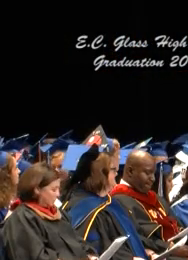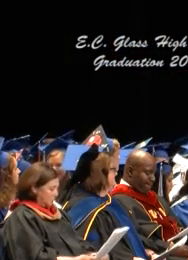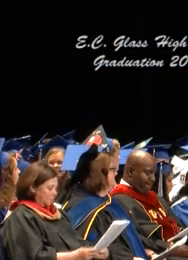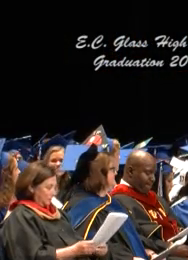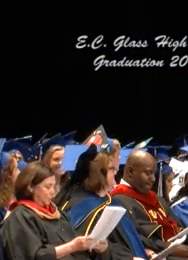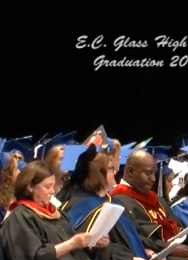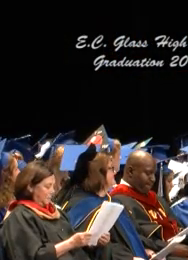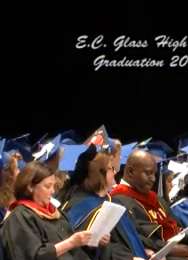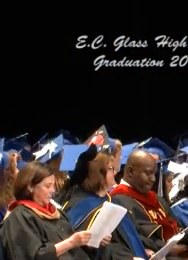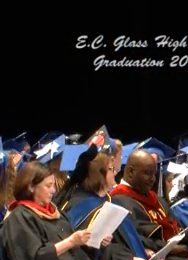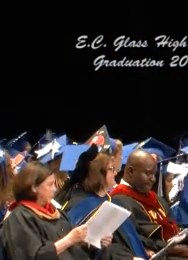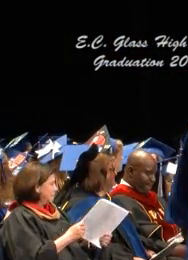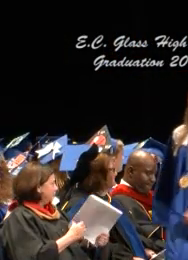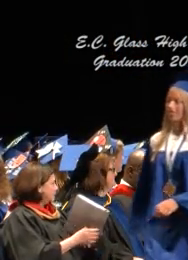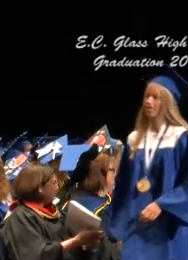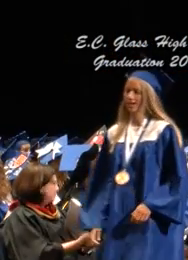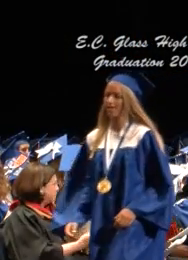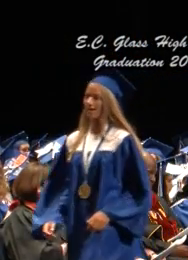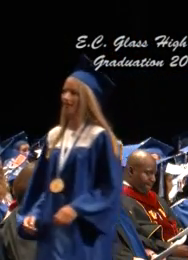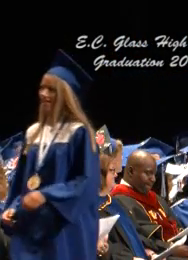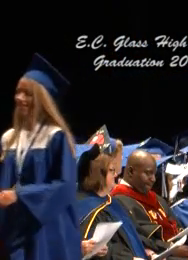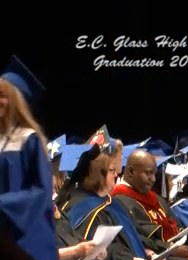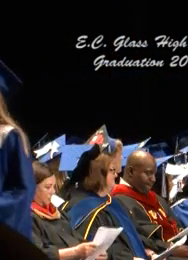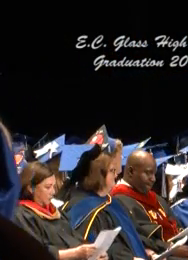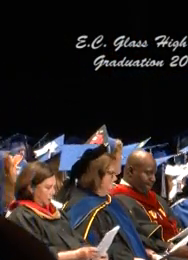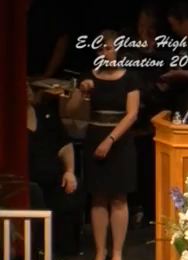Jerica Amber Reynolds.